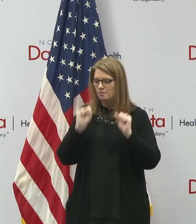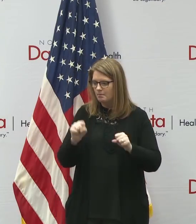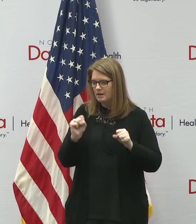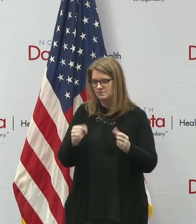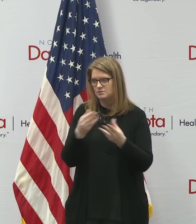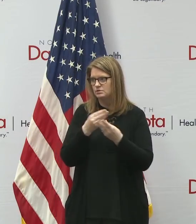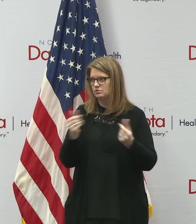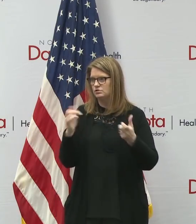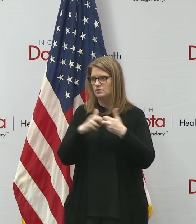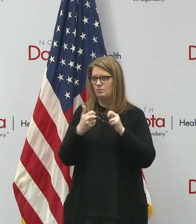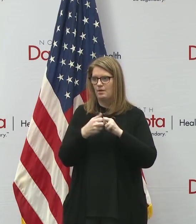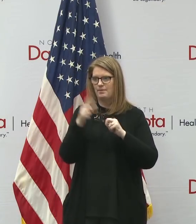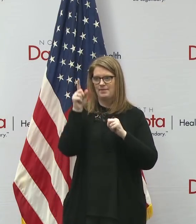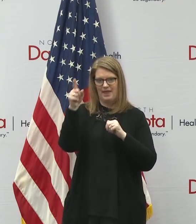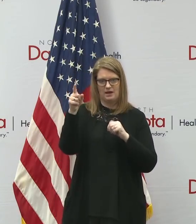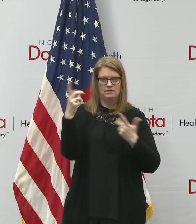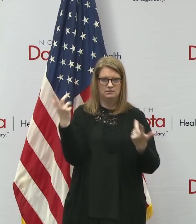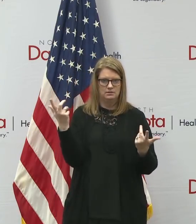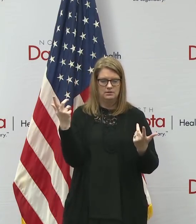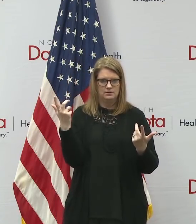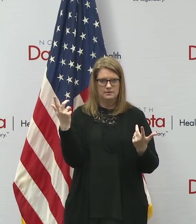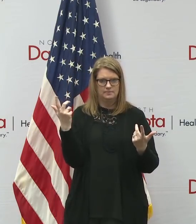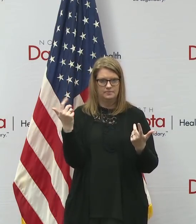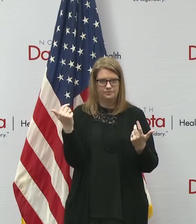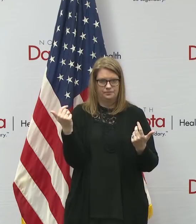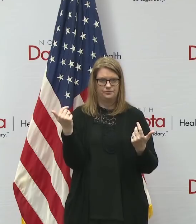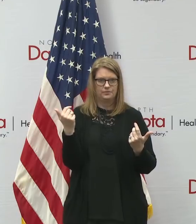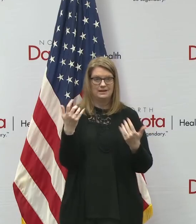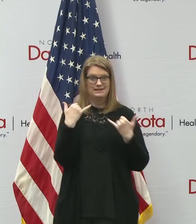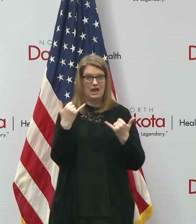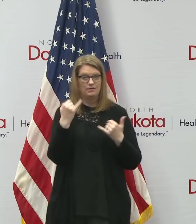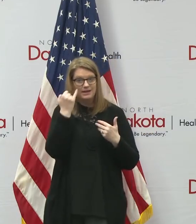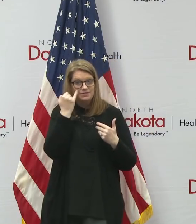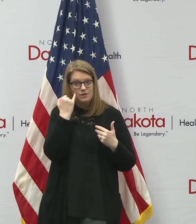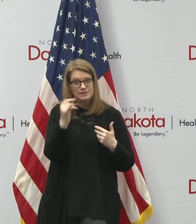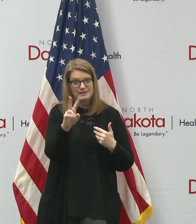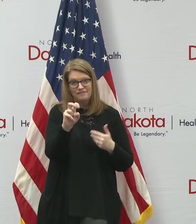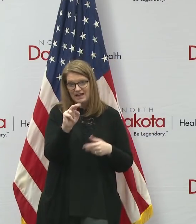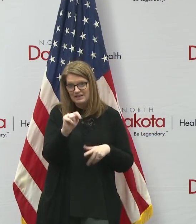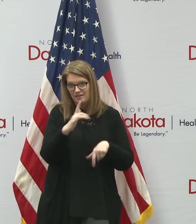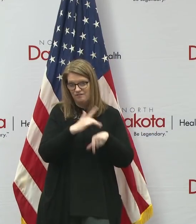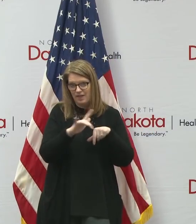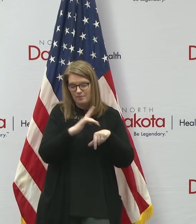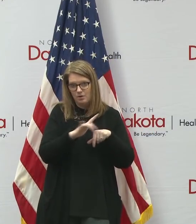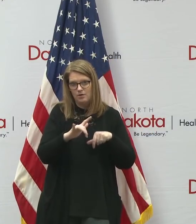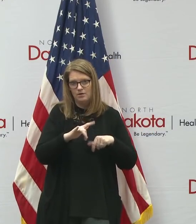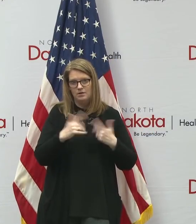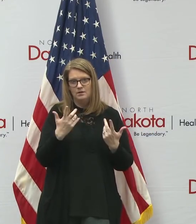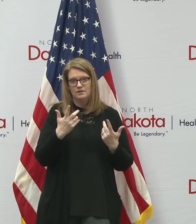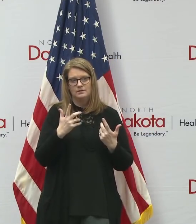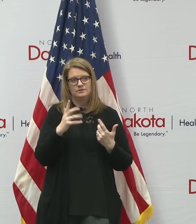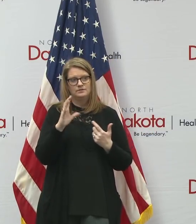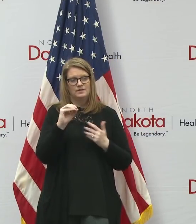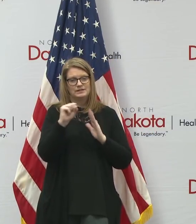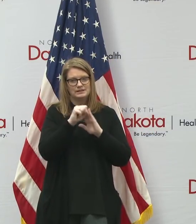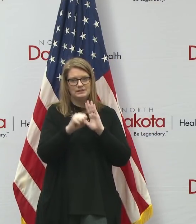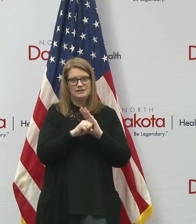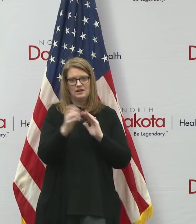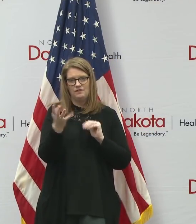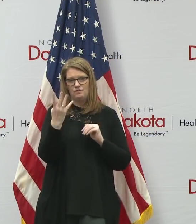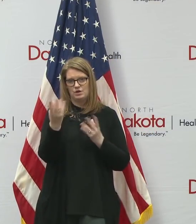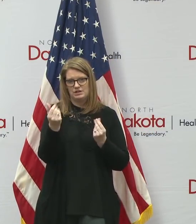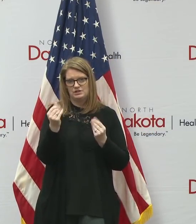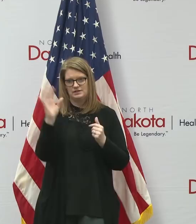the problem? Because right now, if there was a ventilator available, 50 states, 4 territories, and the